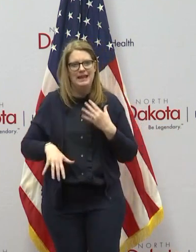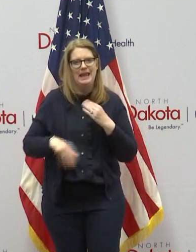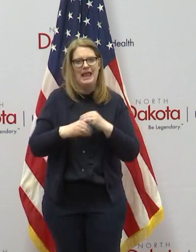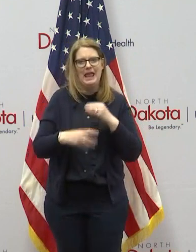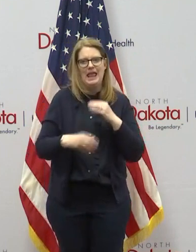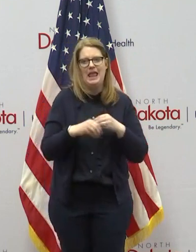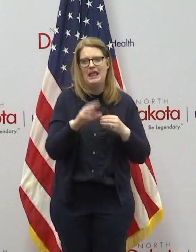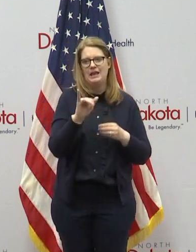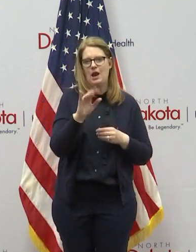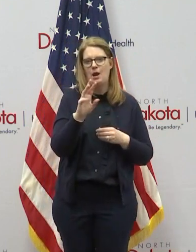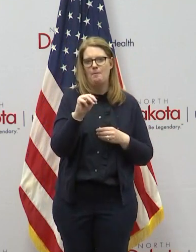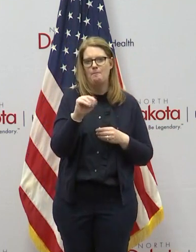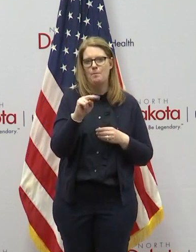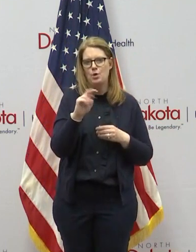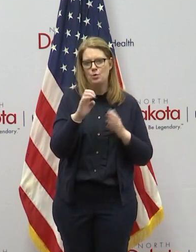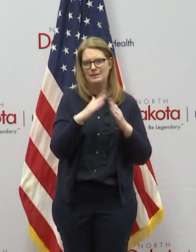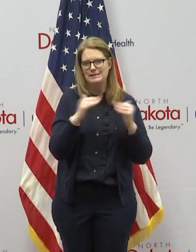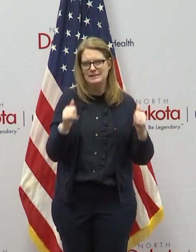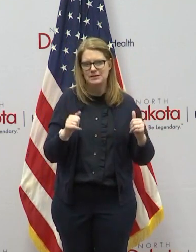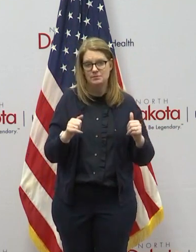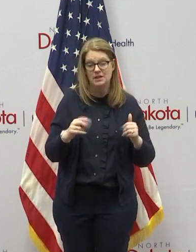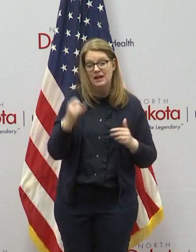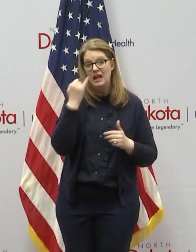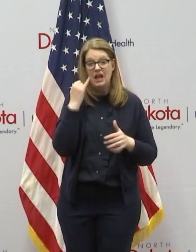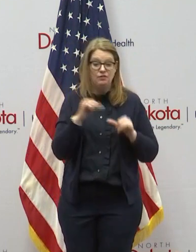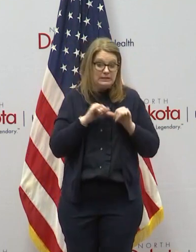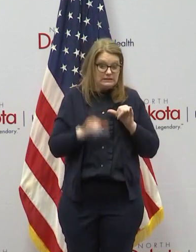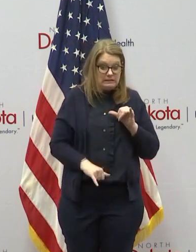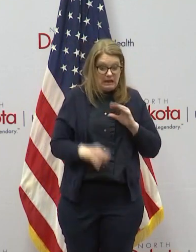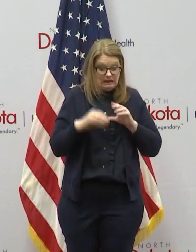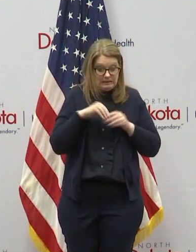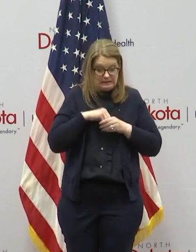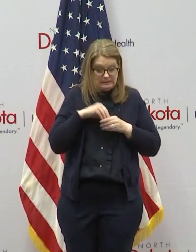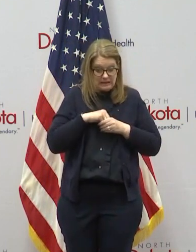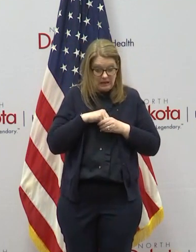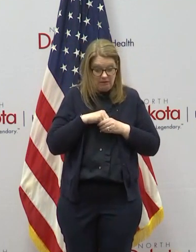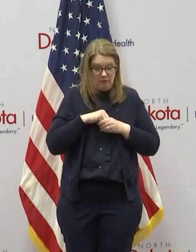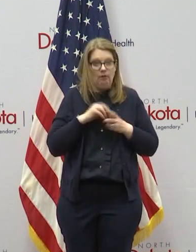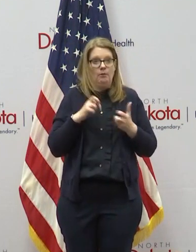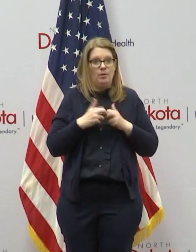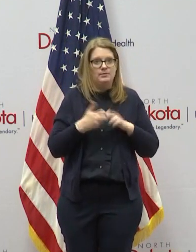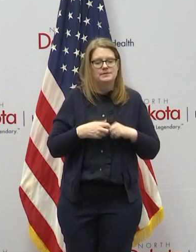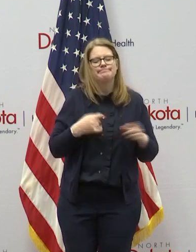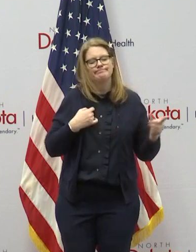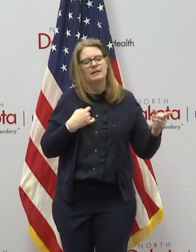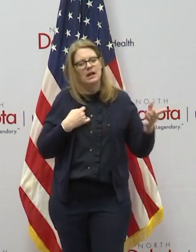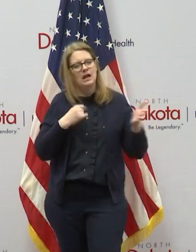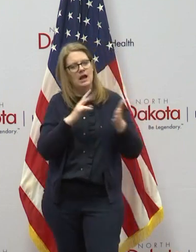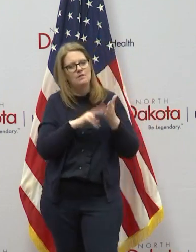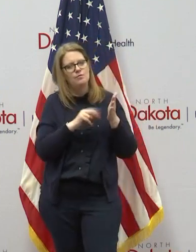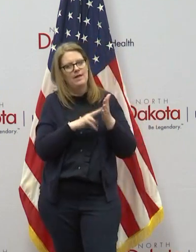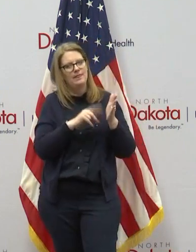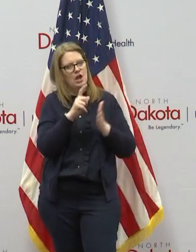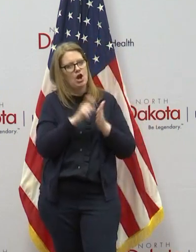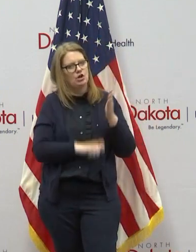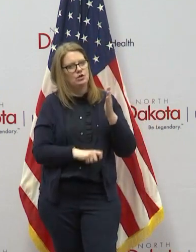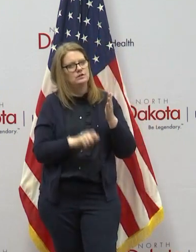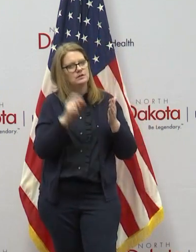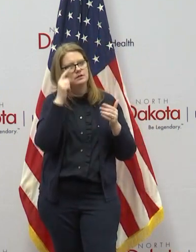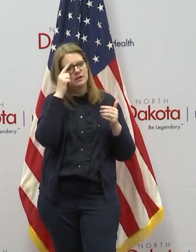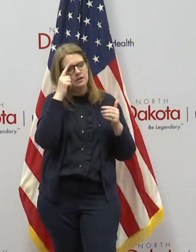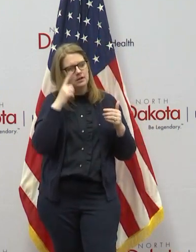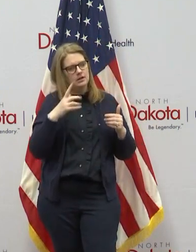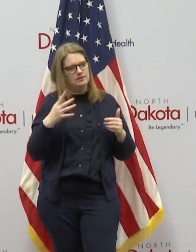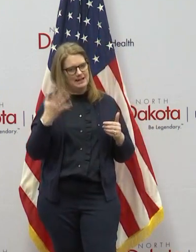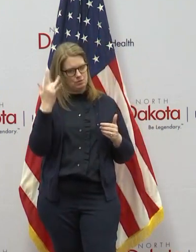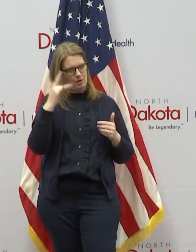might hinder that. Thoughts on that? Well, I think certainly I've read a number of those articles, and this is why I think we're in a